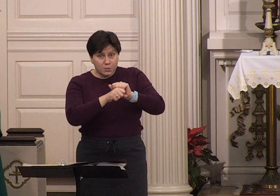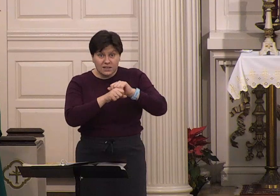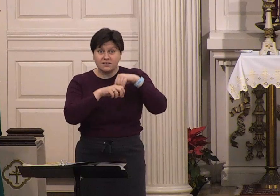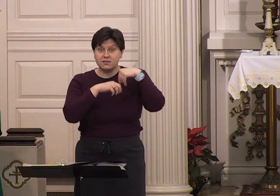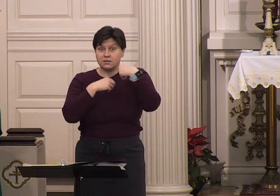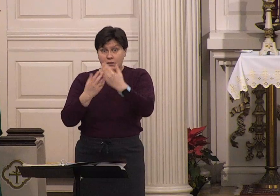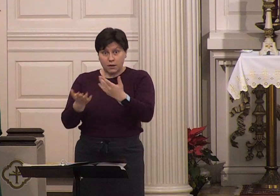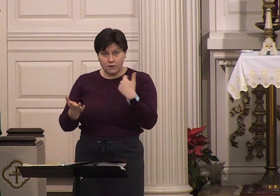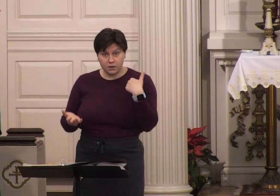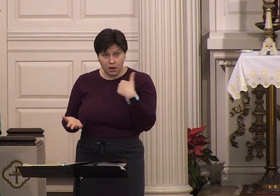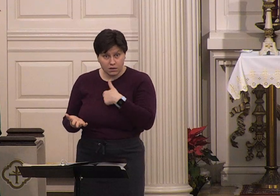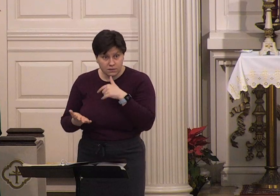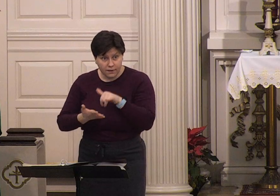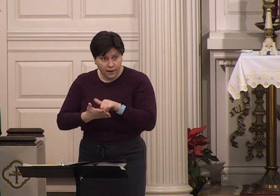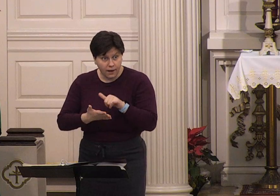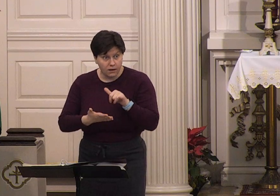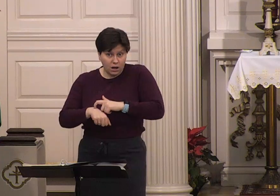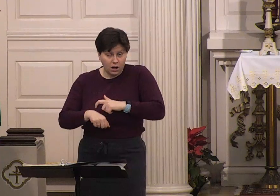help?